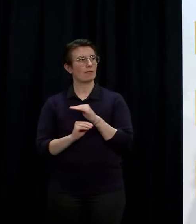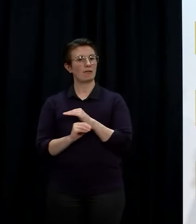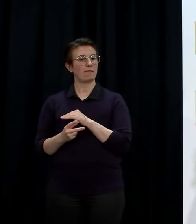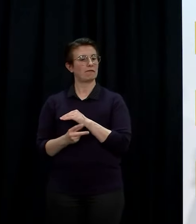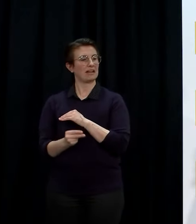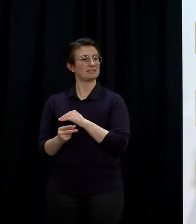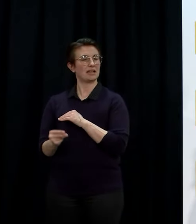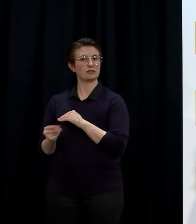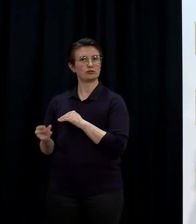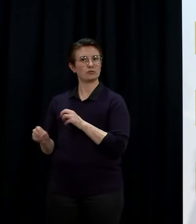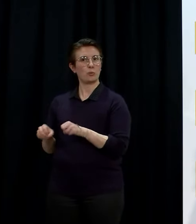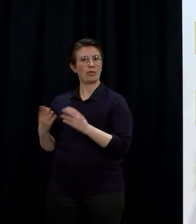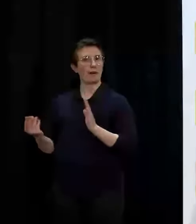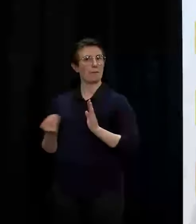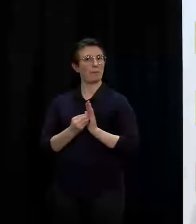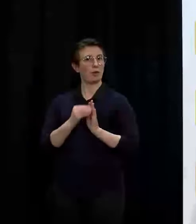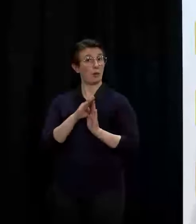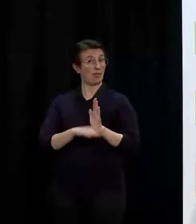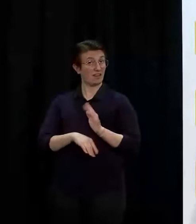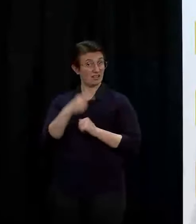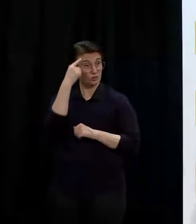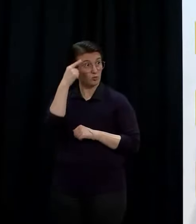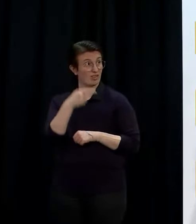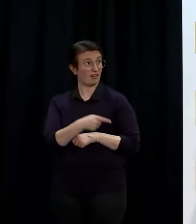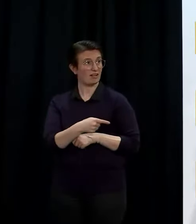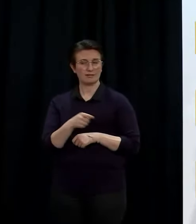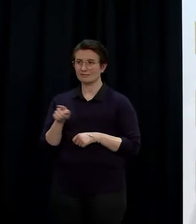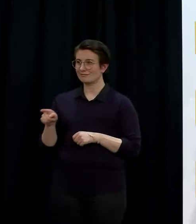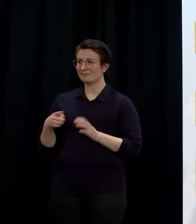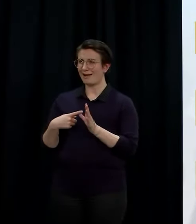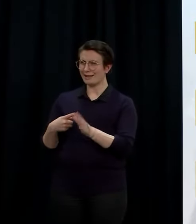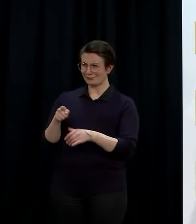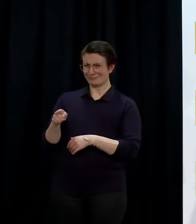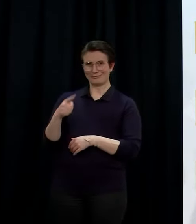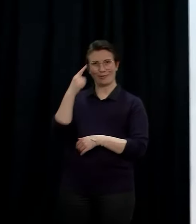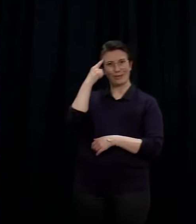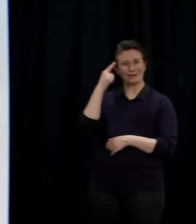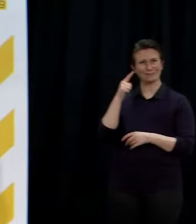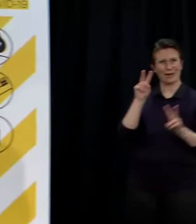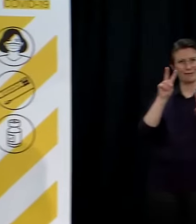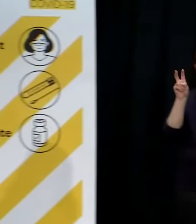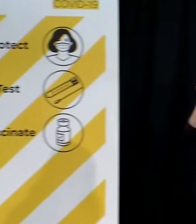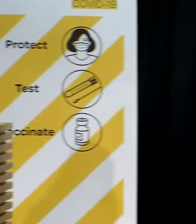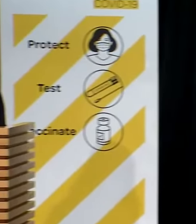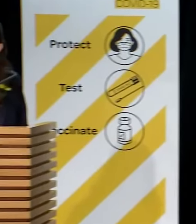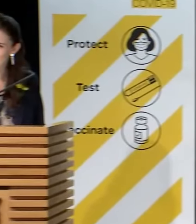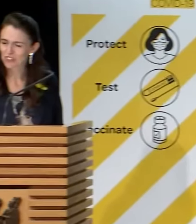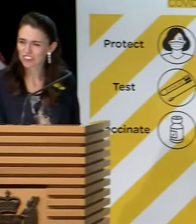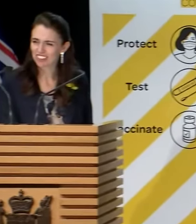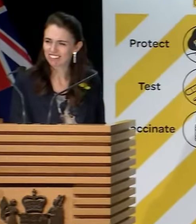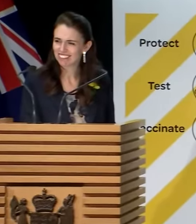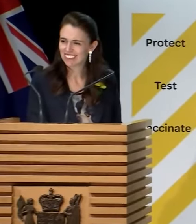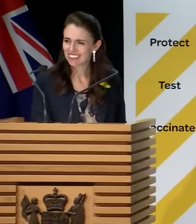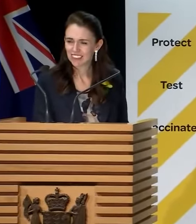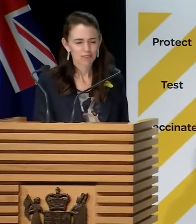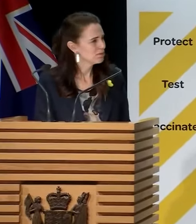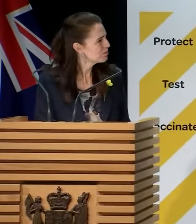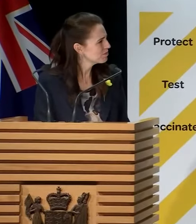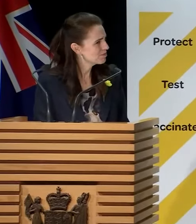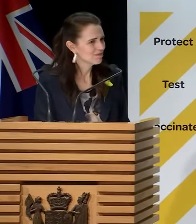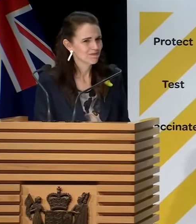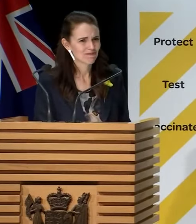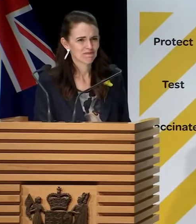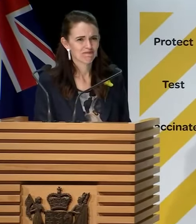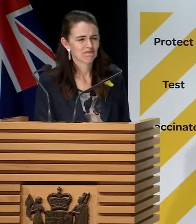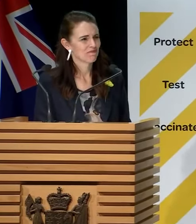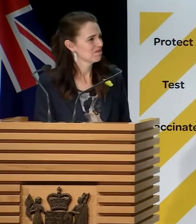that there's somehow some kind of black market of vaccinations for children? So what I would say